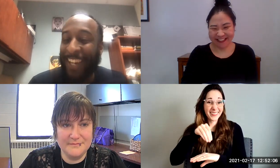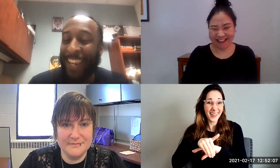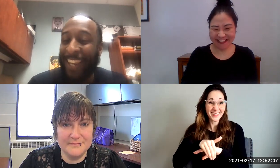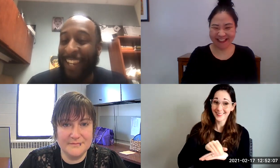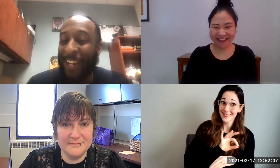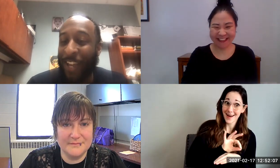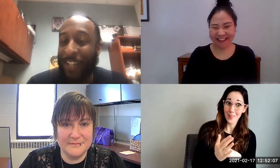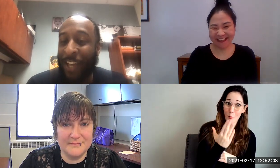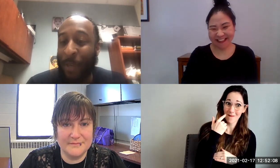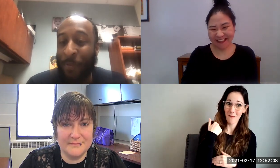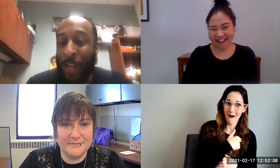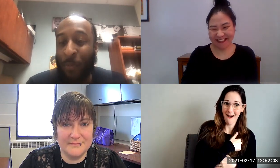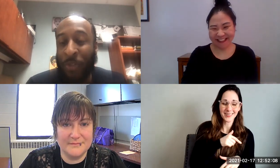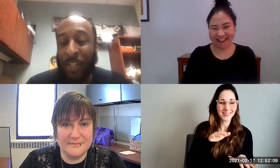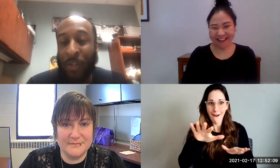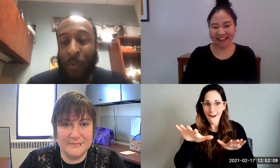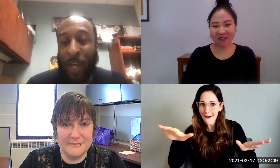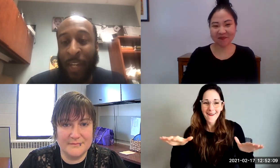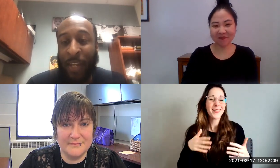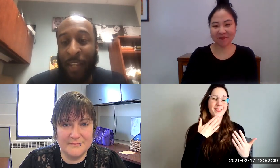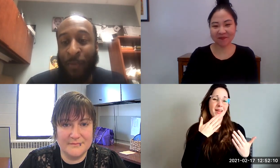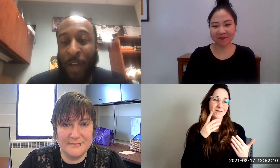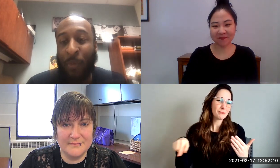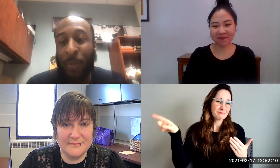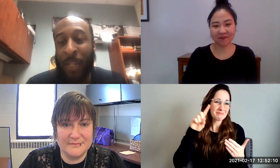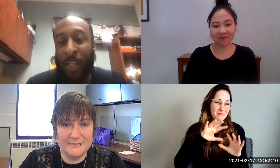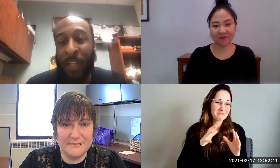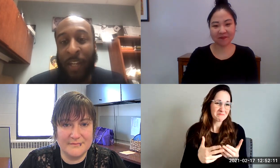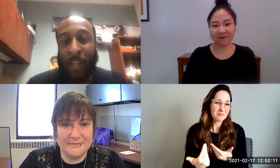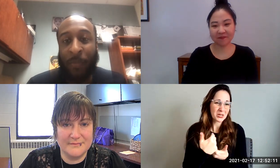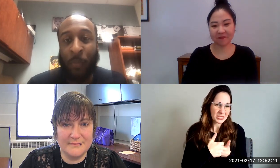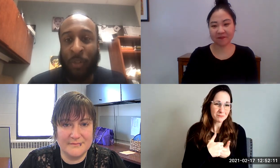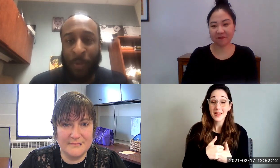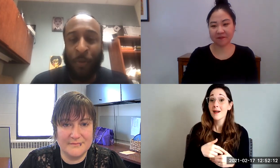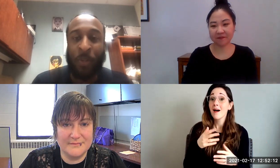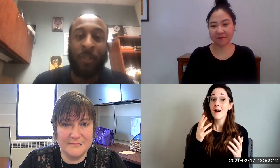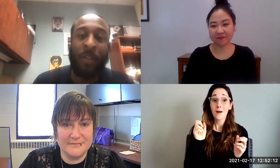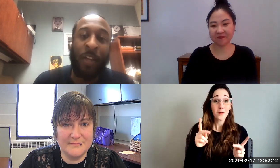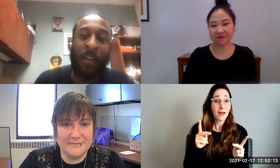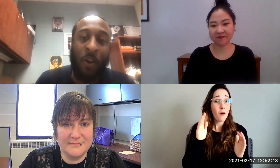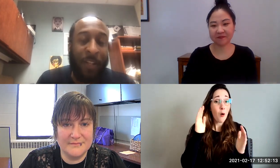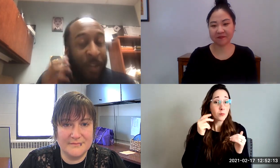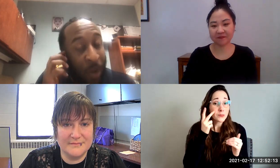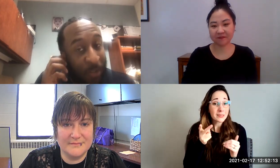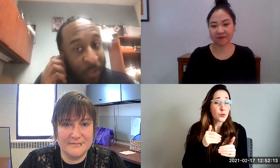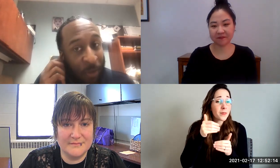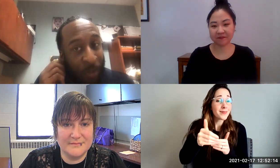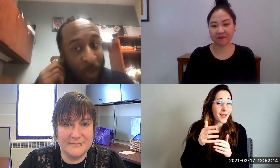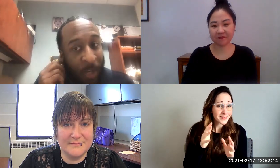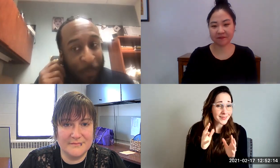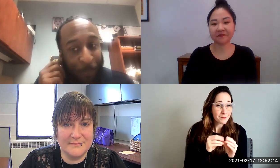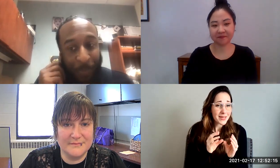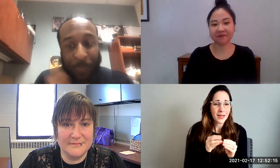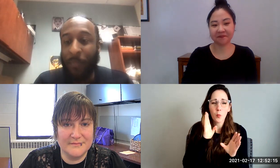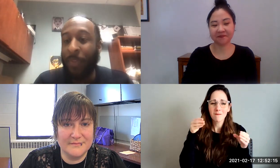participation. All right. If not, we'll see you at the following meeting, which will be focused on RIT Rochester